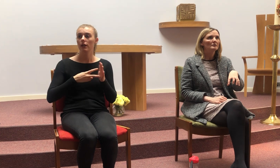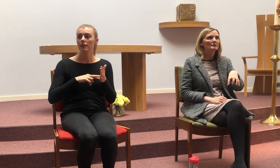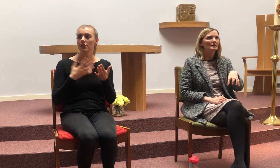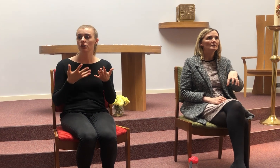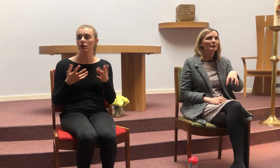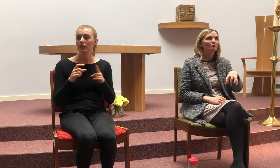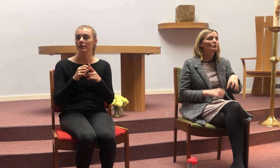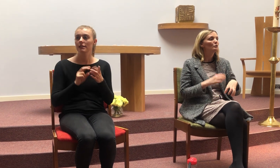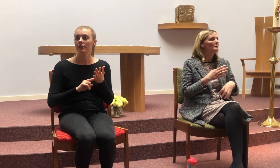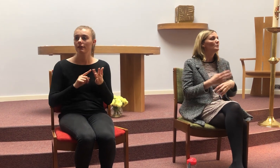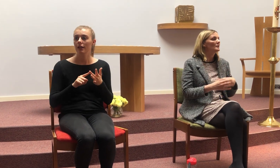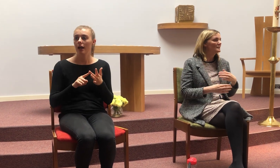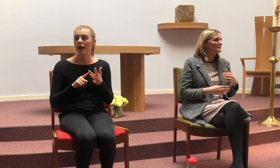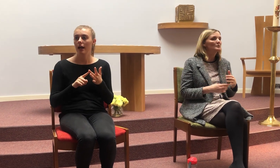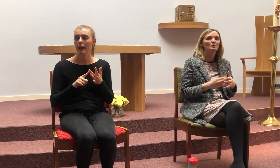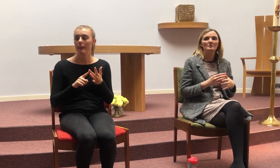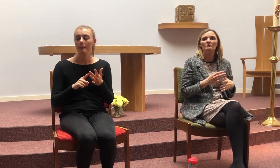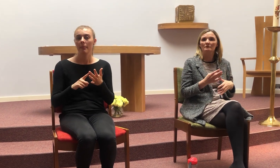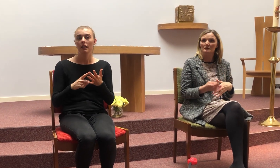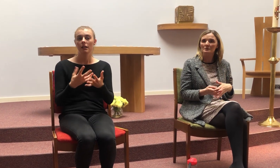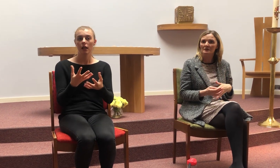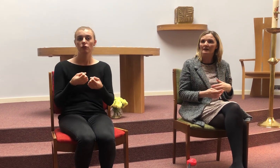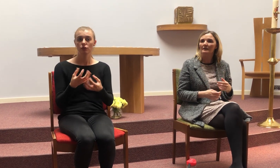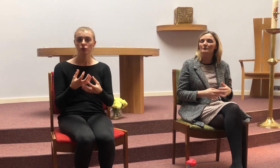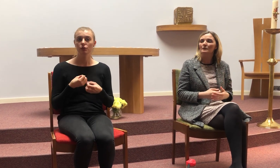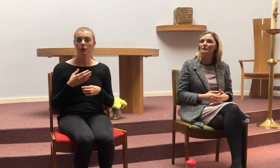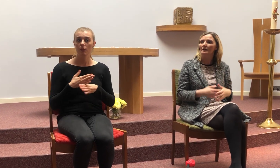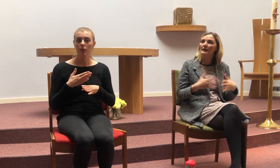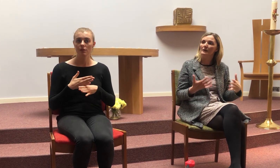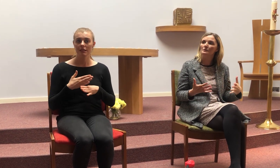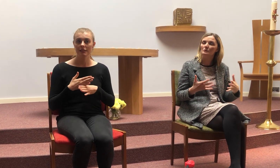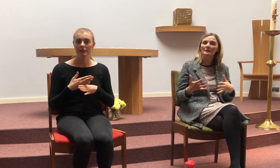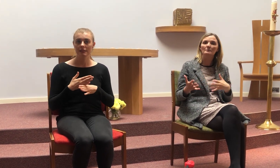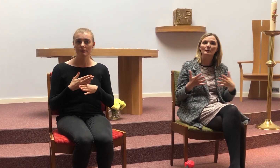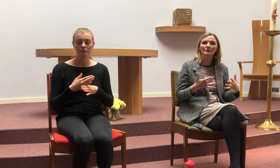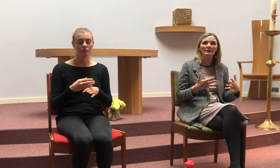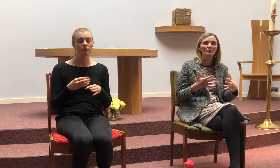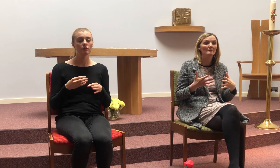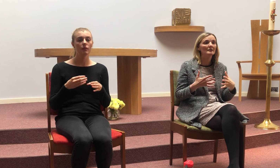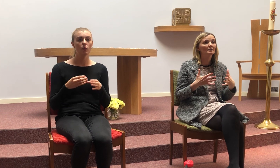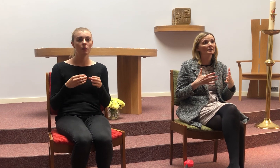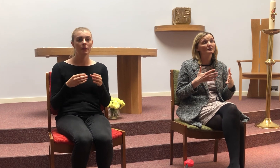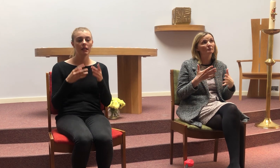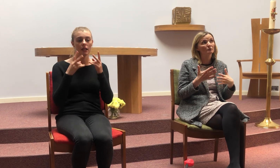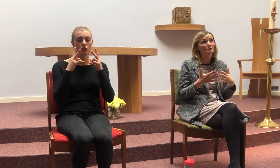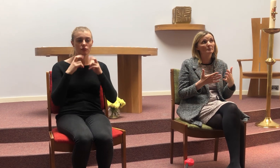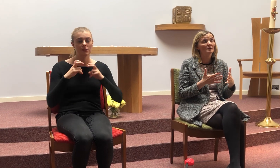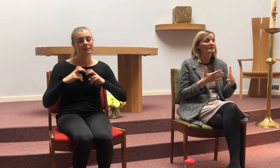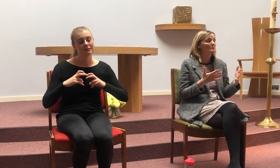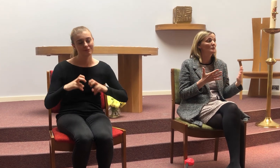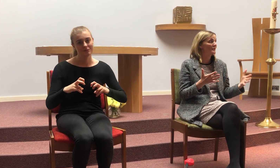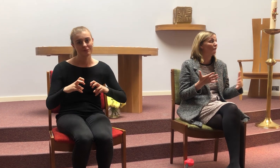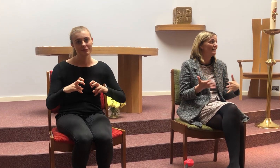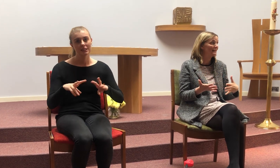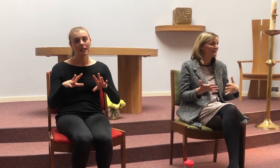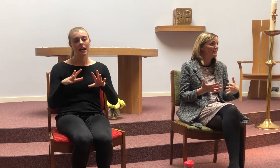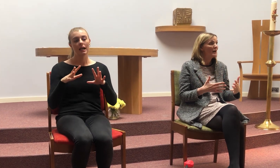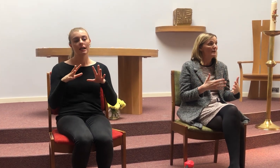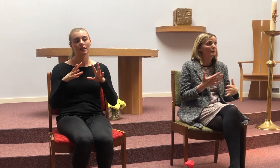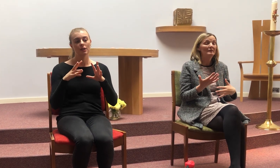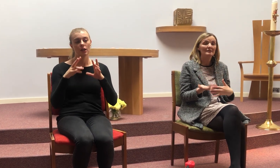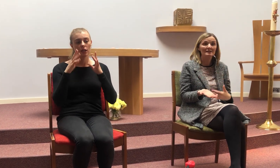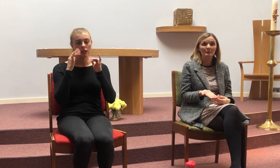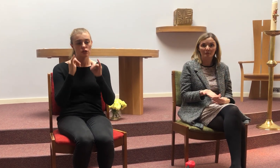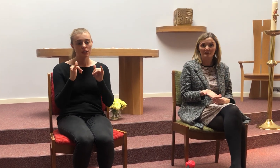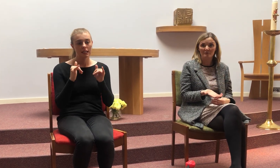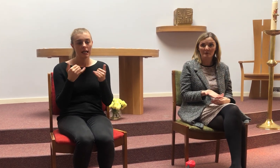know, their recruitment processes would be reviewed, and they would look at how do we employ or make the recruitment process more deaf friendly